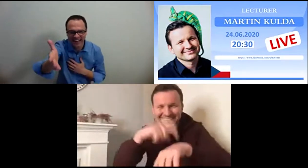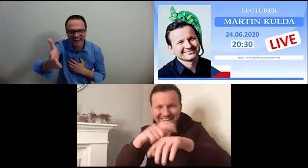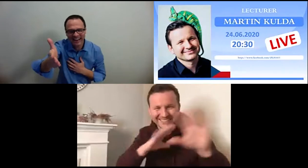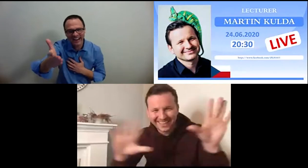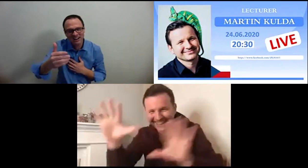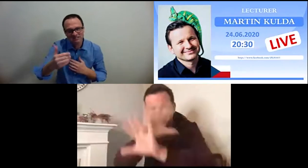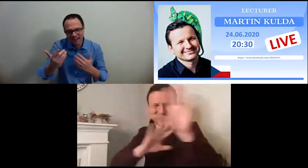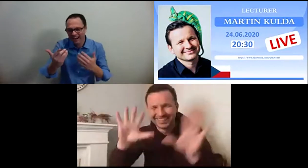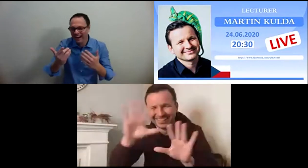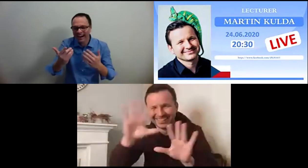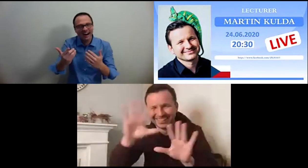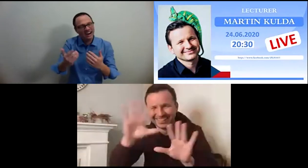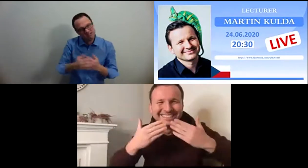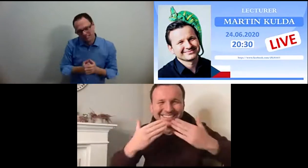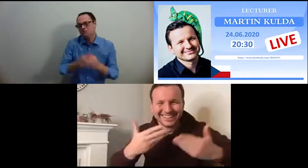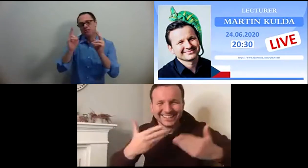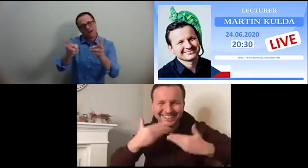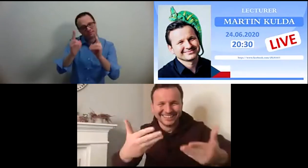but welcome. Hi.